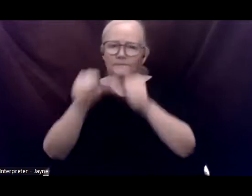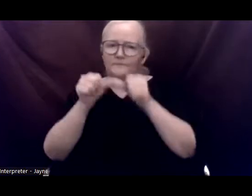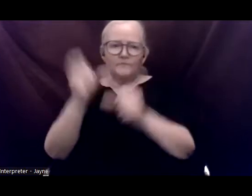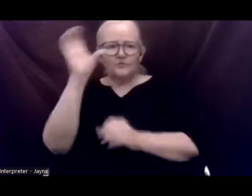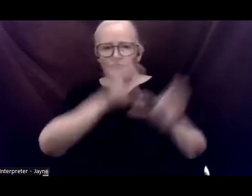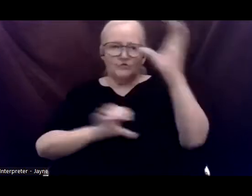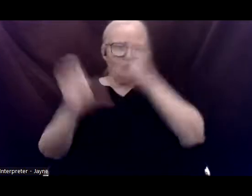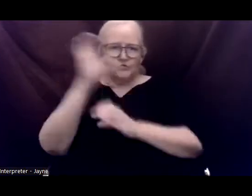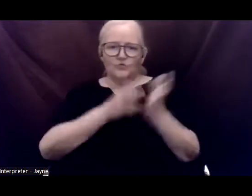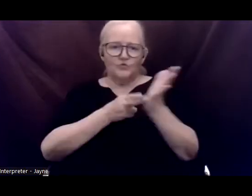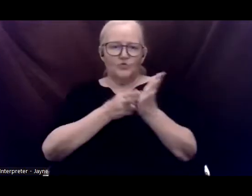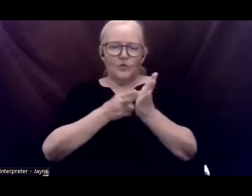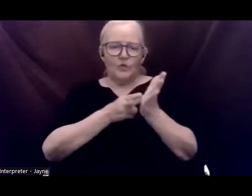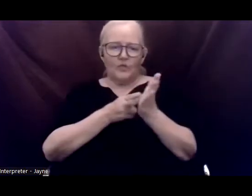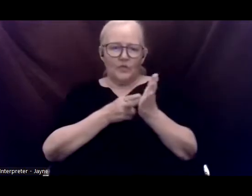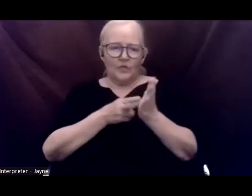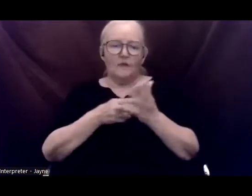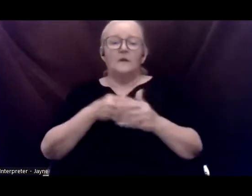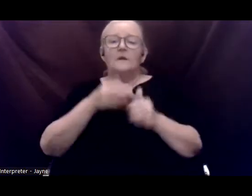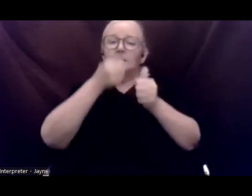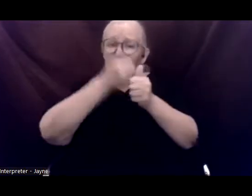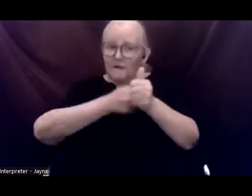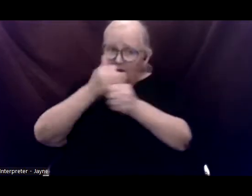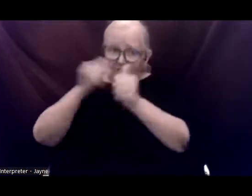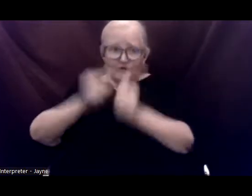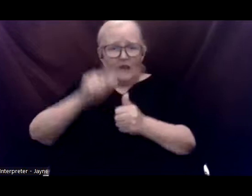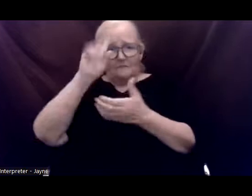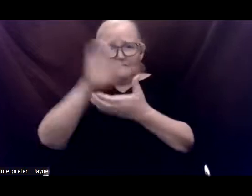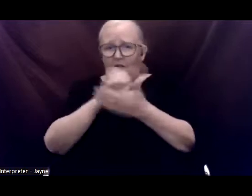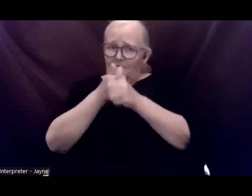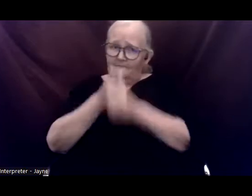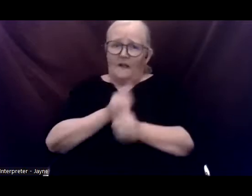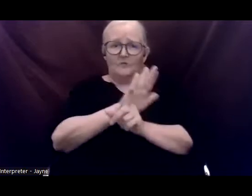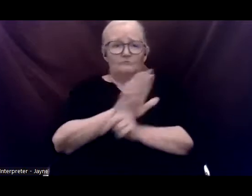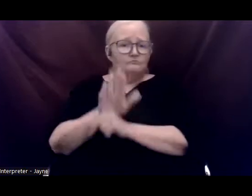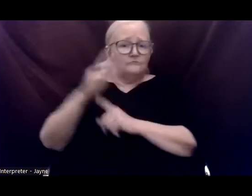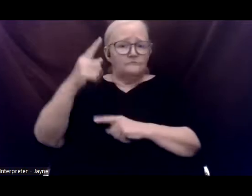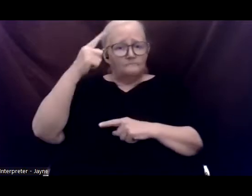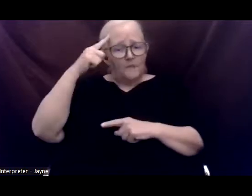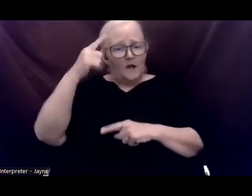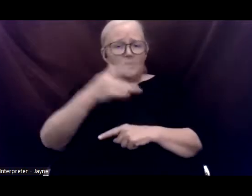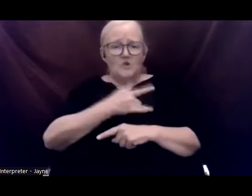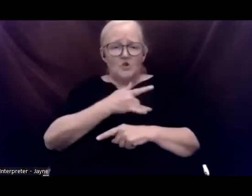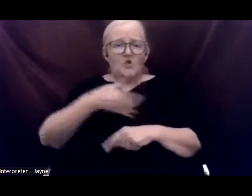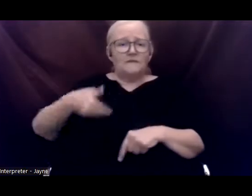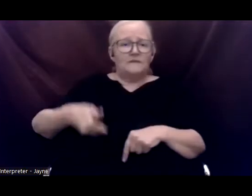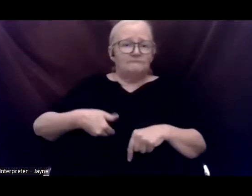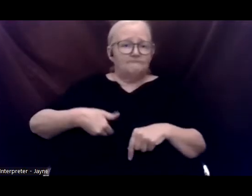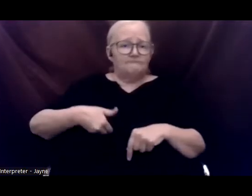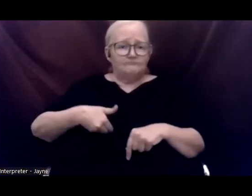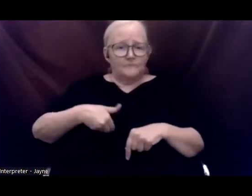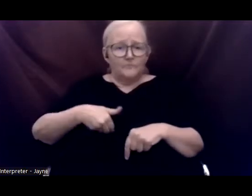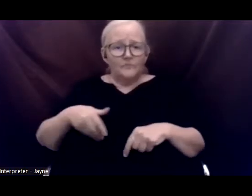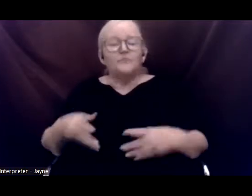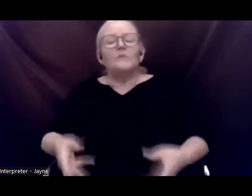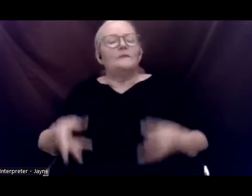truth, to the right of each to believe as mind, heart, and conscience dictate, to accept